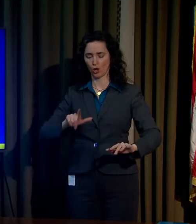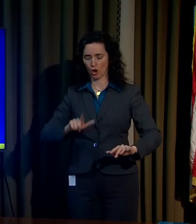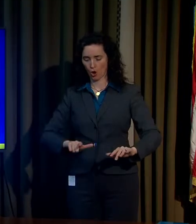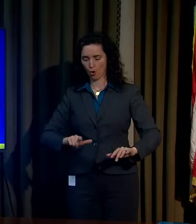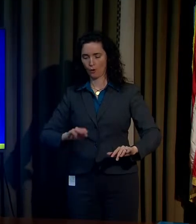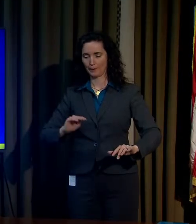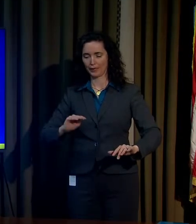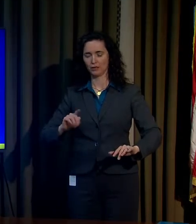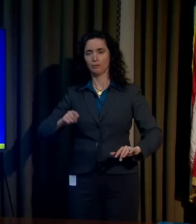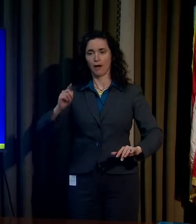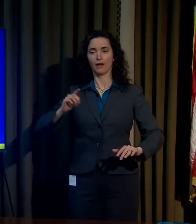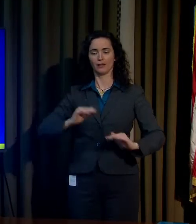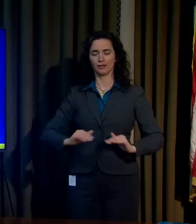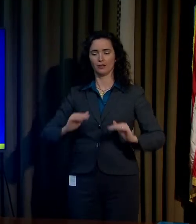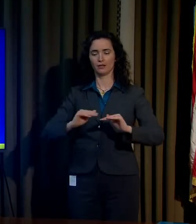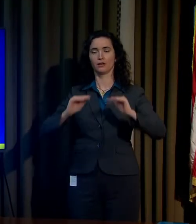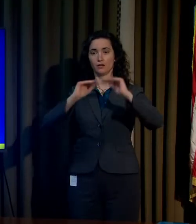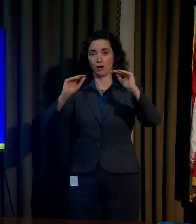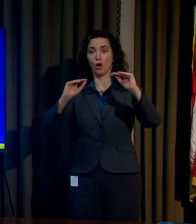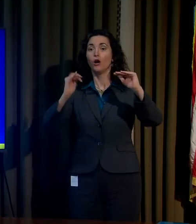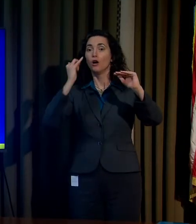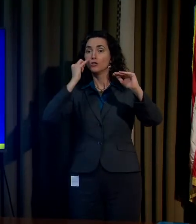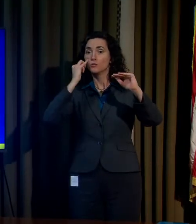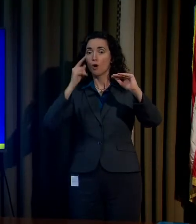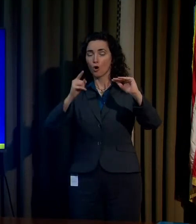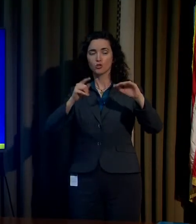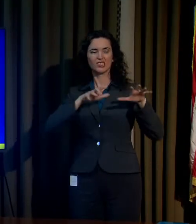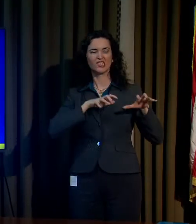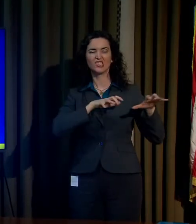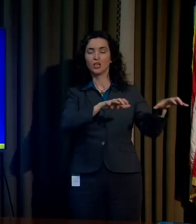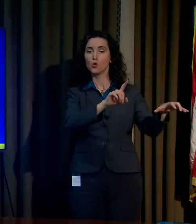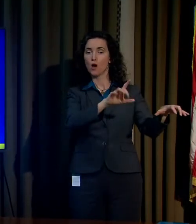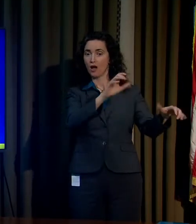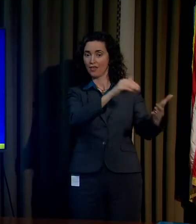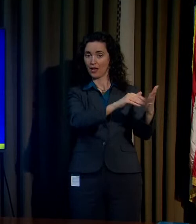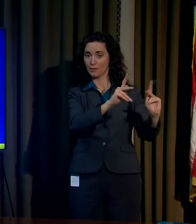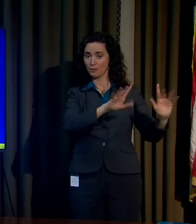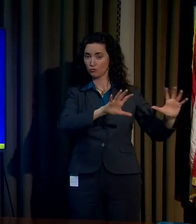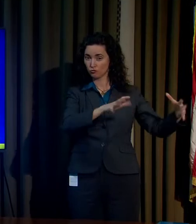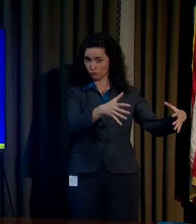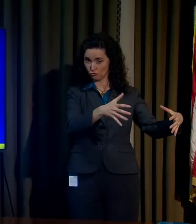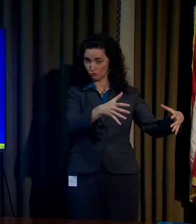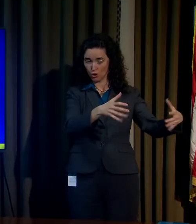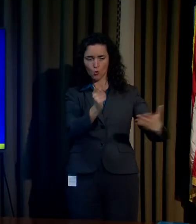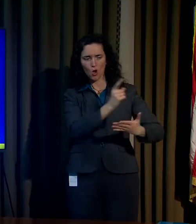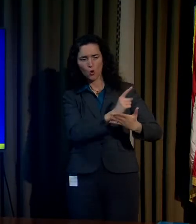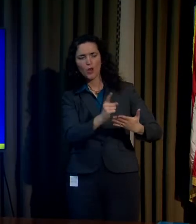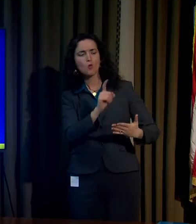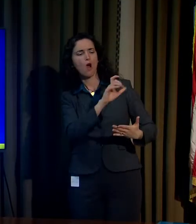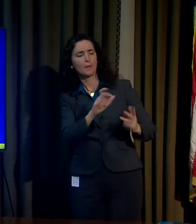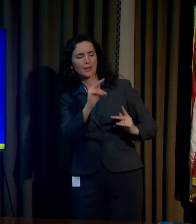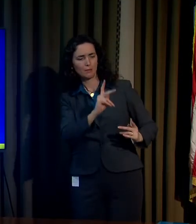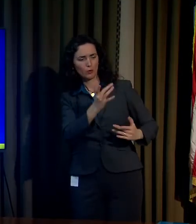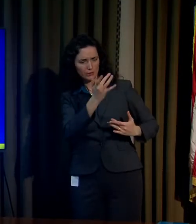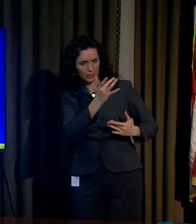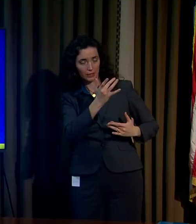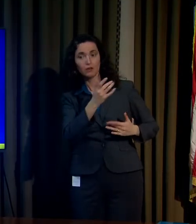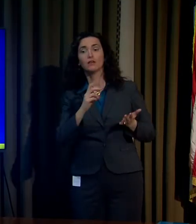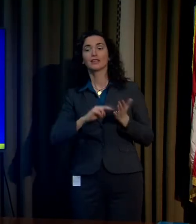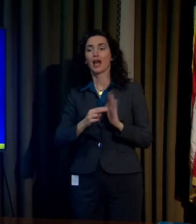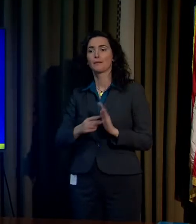highest. And if you have over 100 cases per 100,000 residents in a week's period, that's enough to put you in the highest